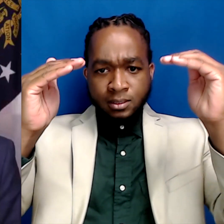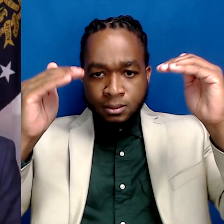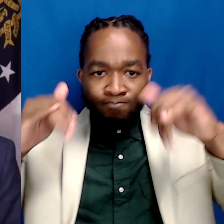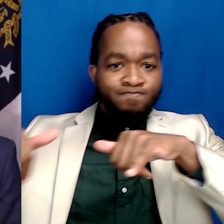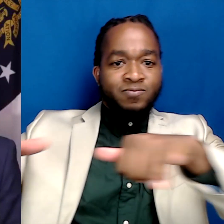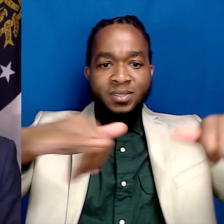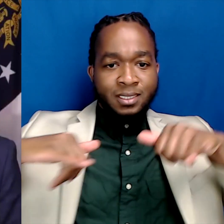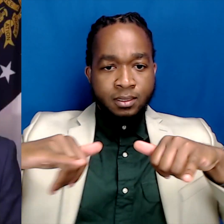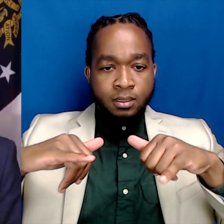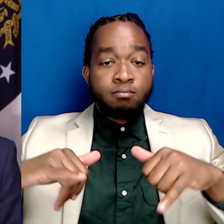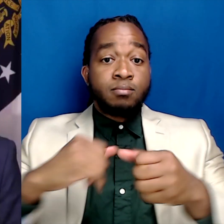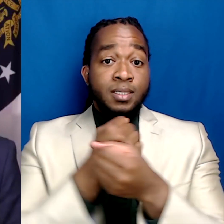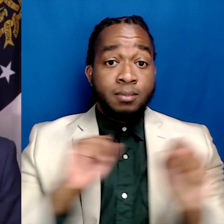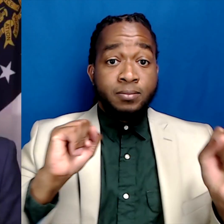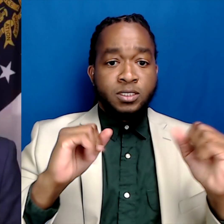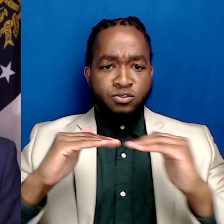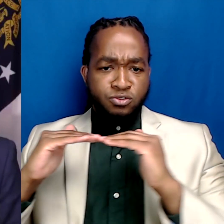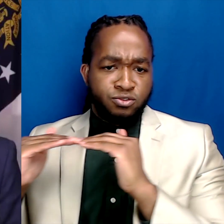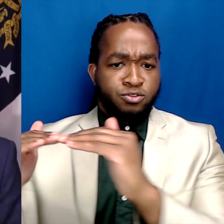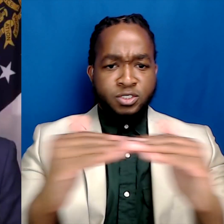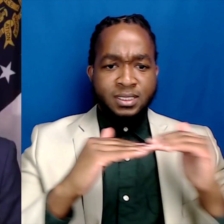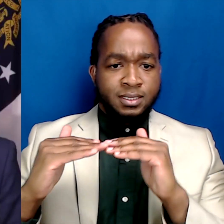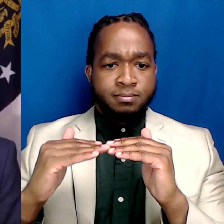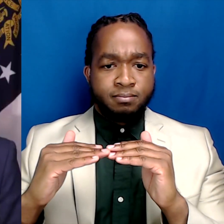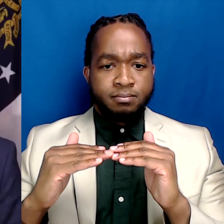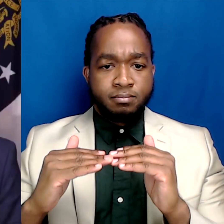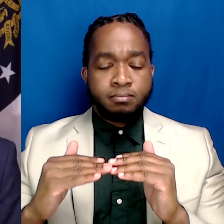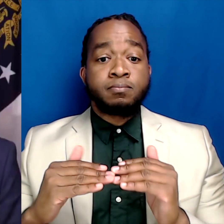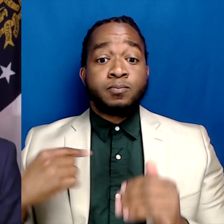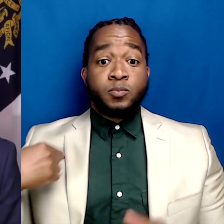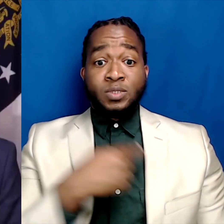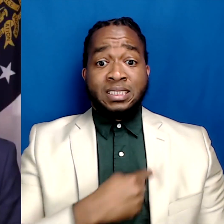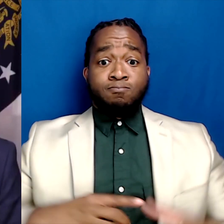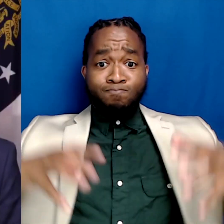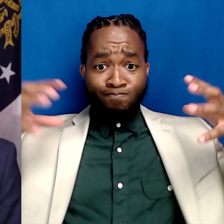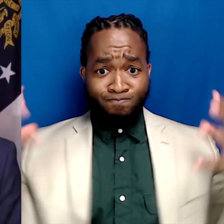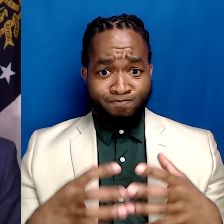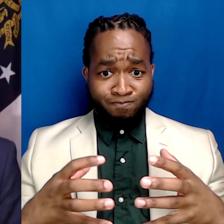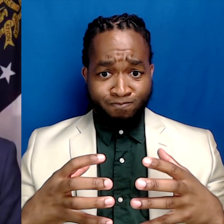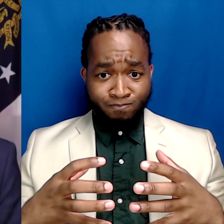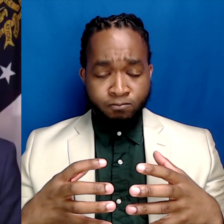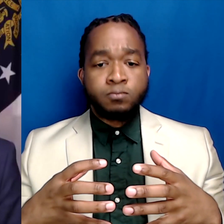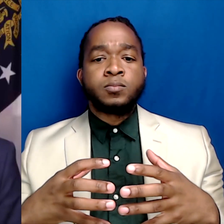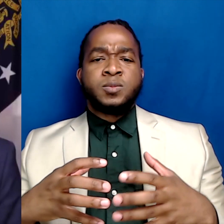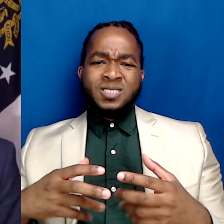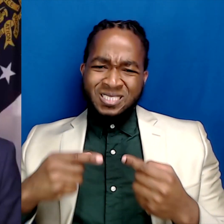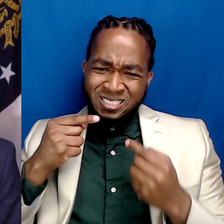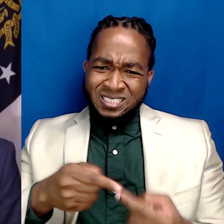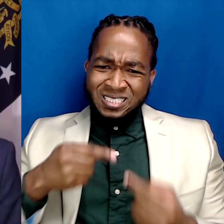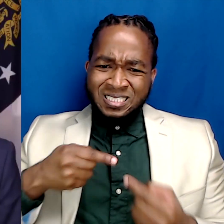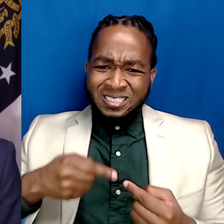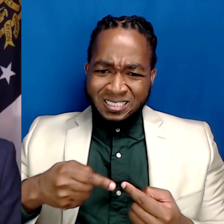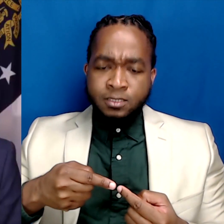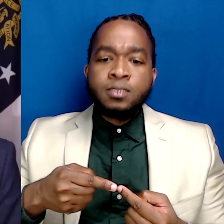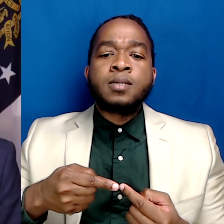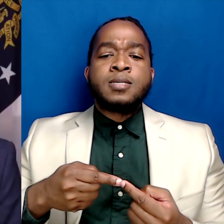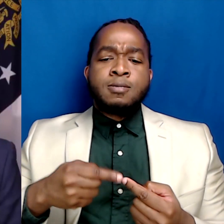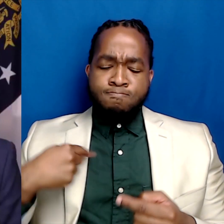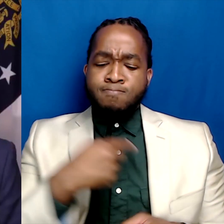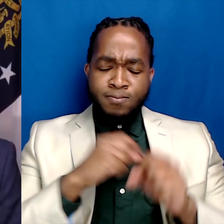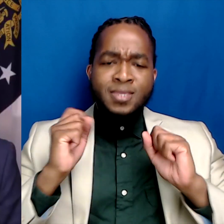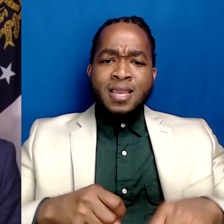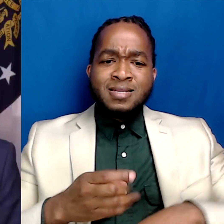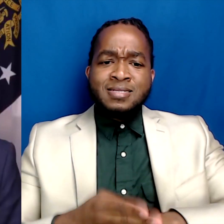shared commitment to our highest ideals, liberty, and justice for all. By standing together during these difficult